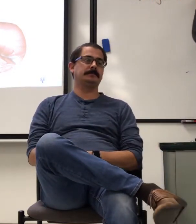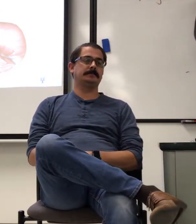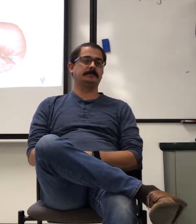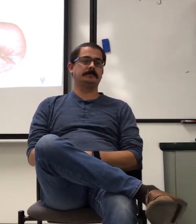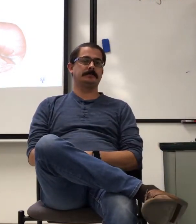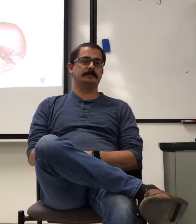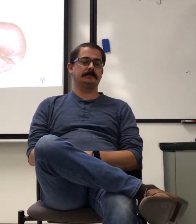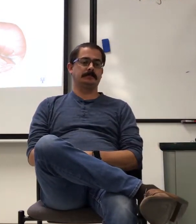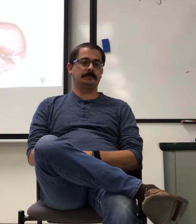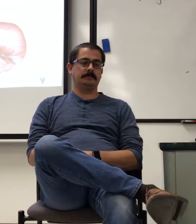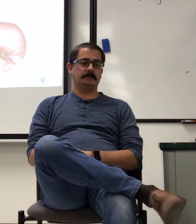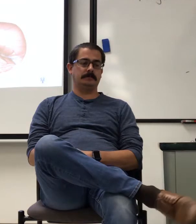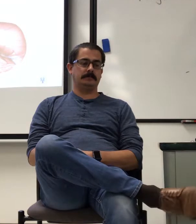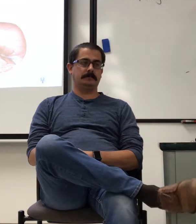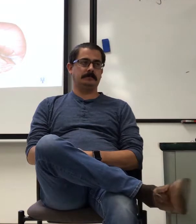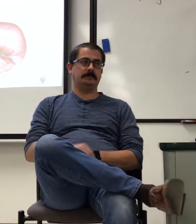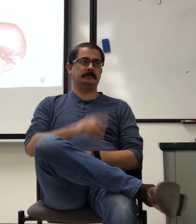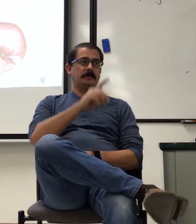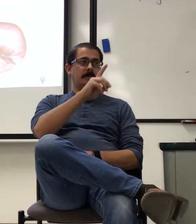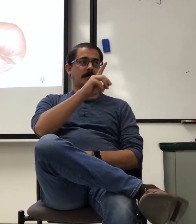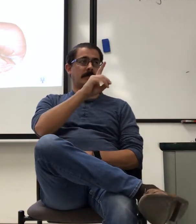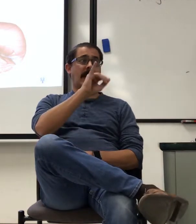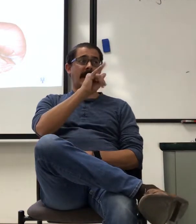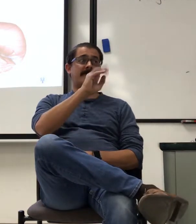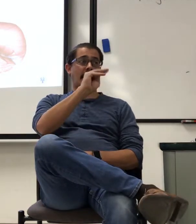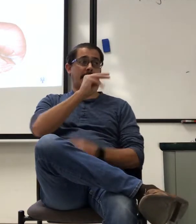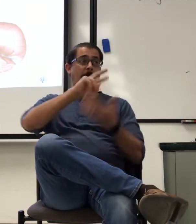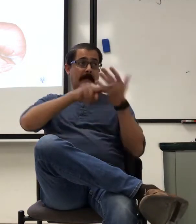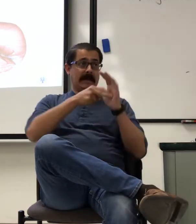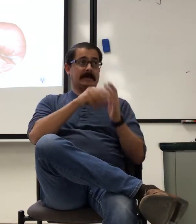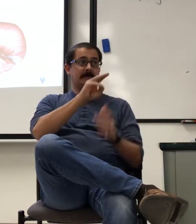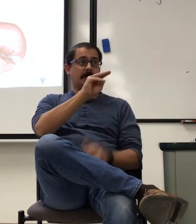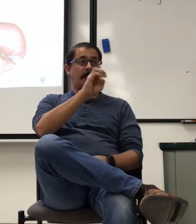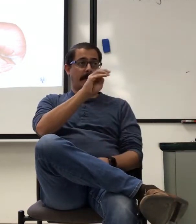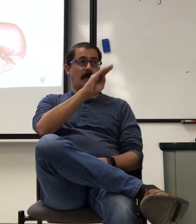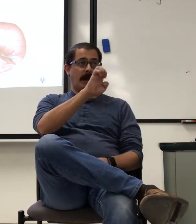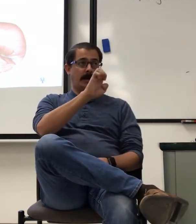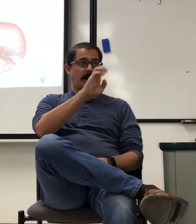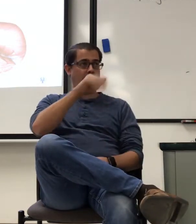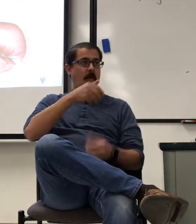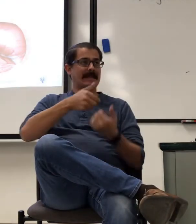Membrane. Diaphragm means membrane. Separates